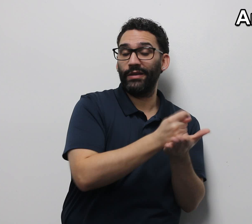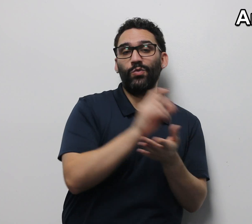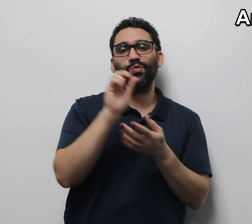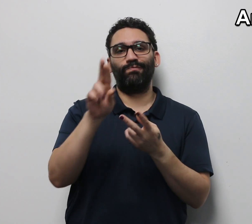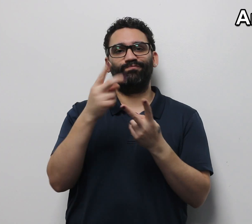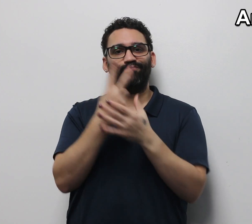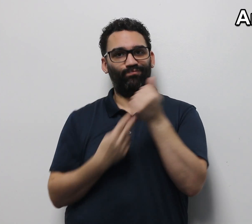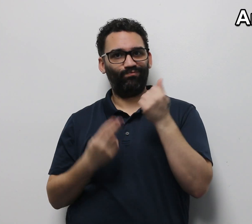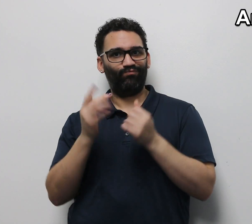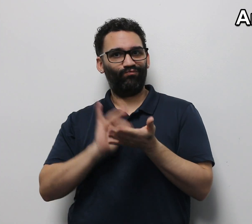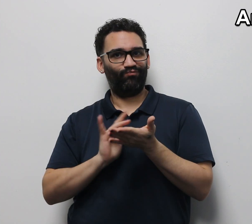regularly.